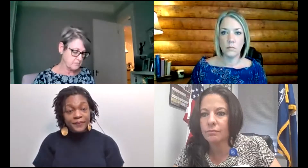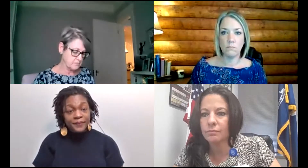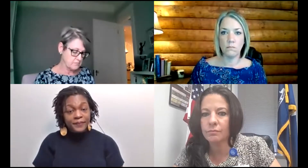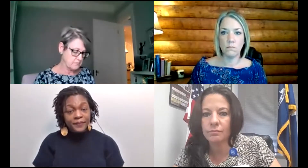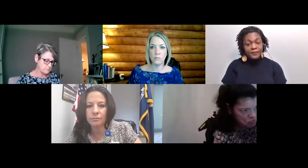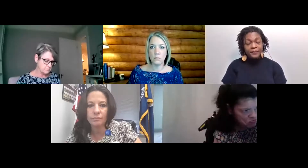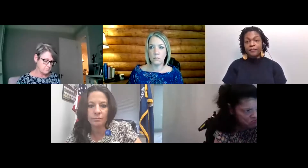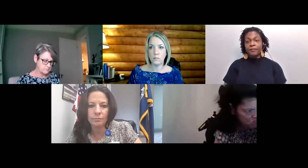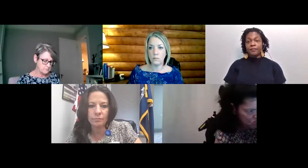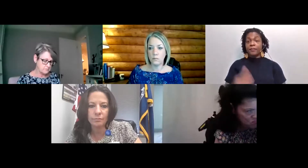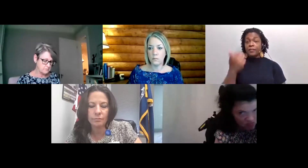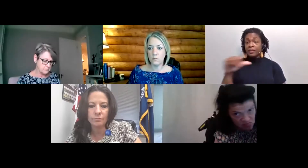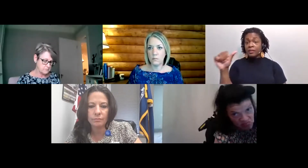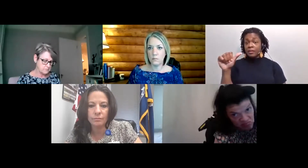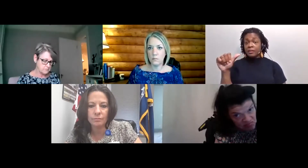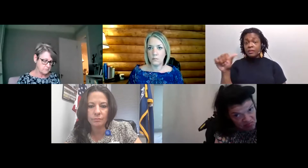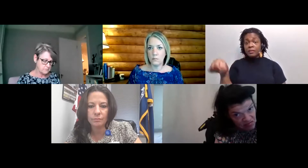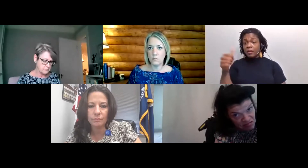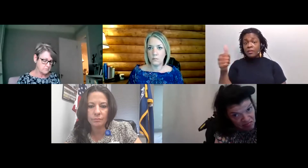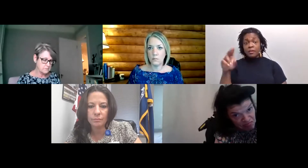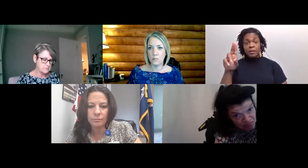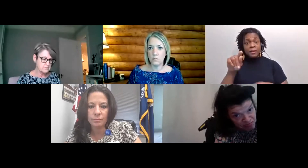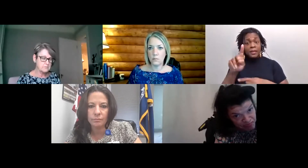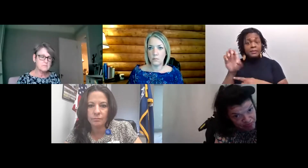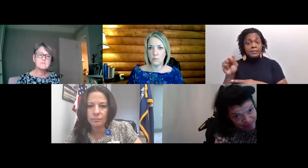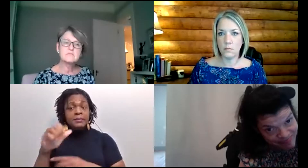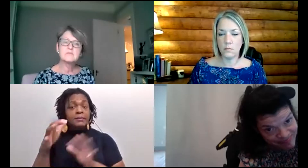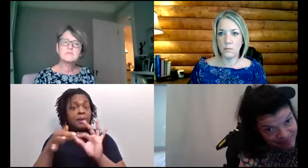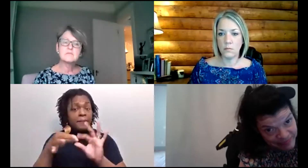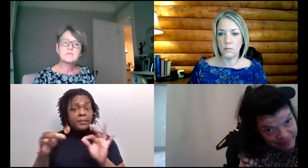Does anyone have any other updates or comments?